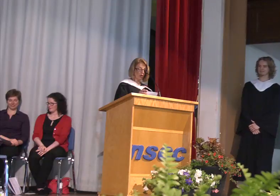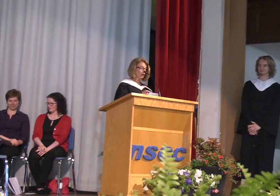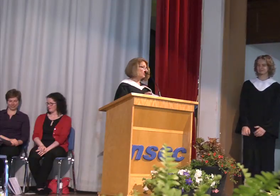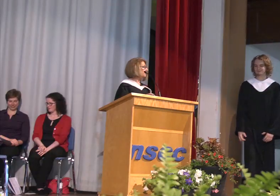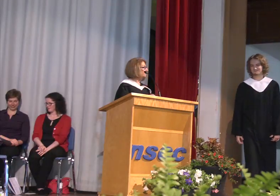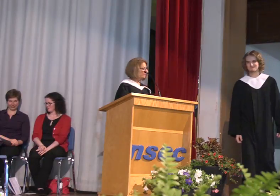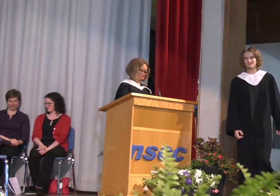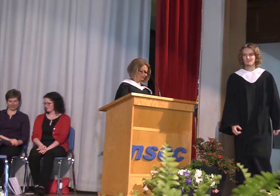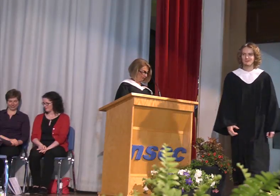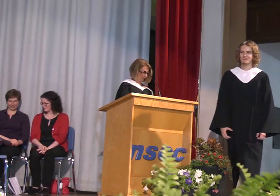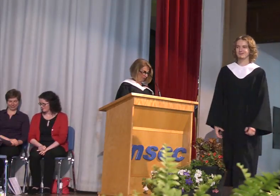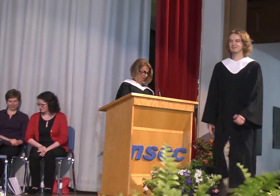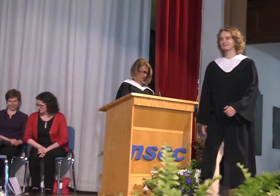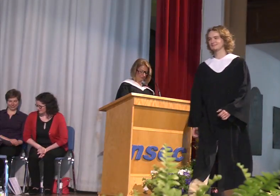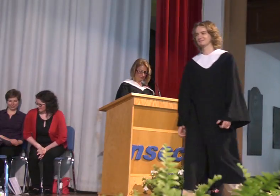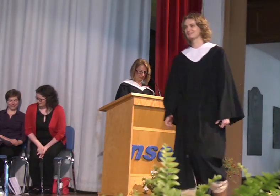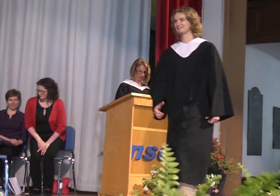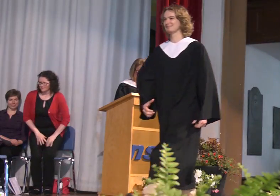Ashlyn Warner.